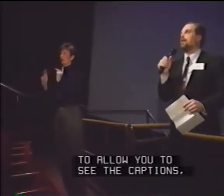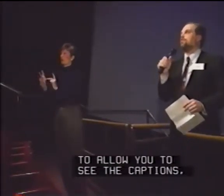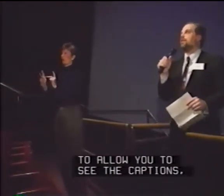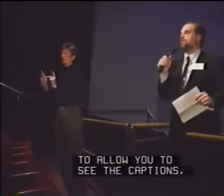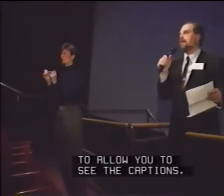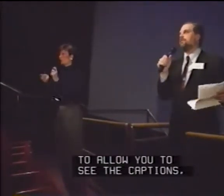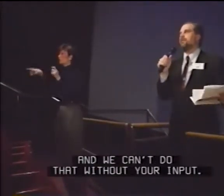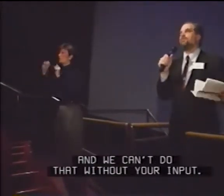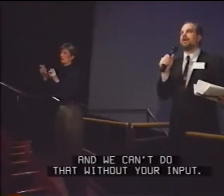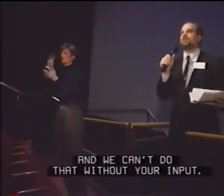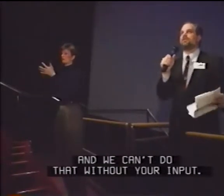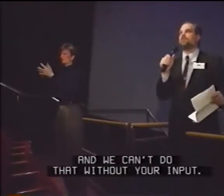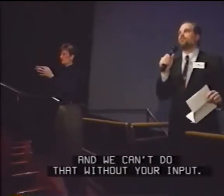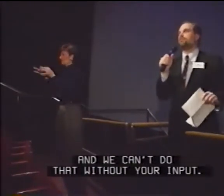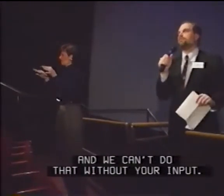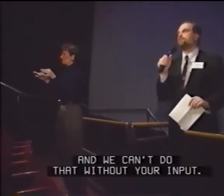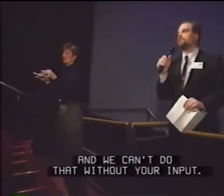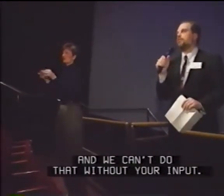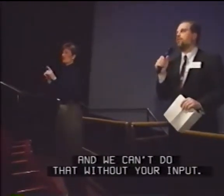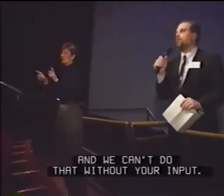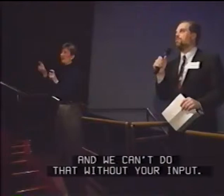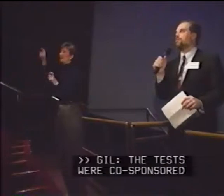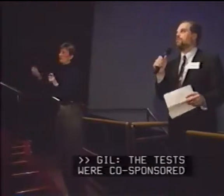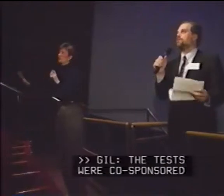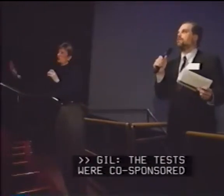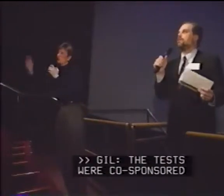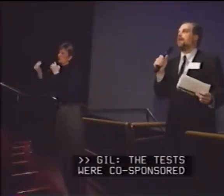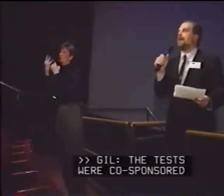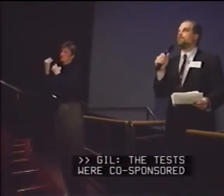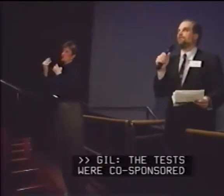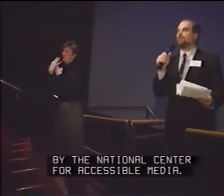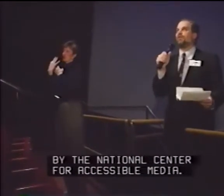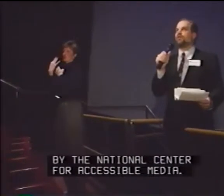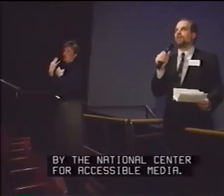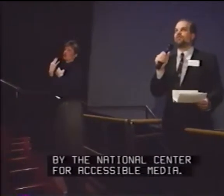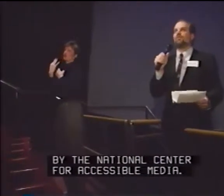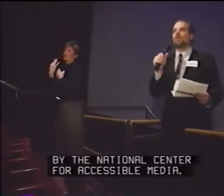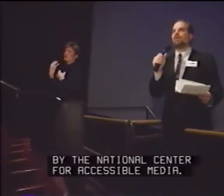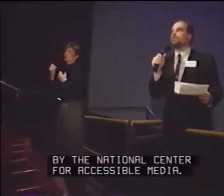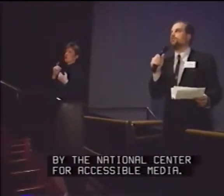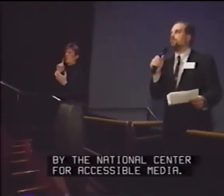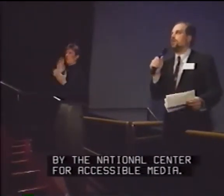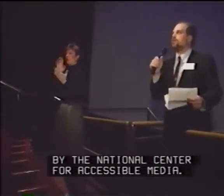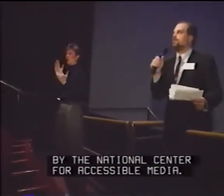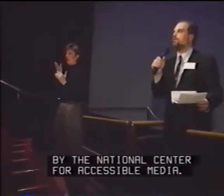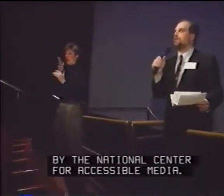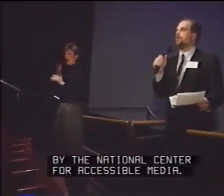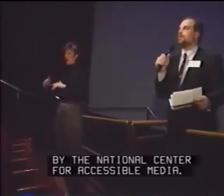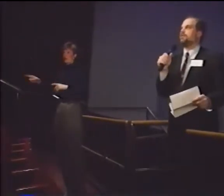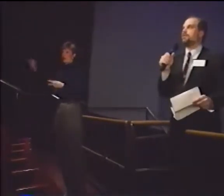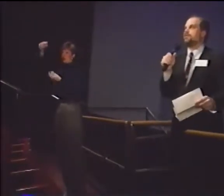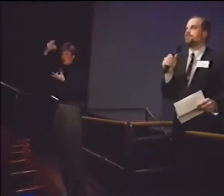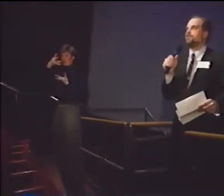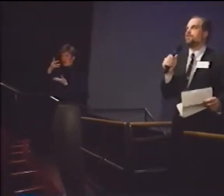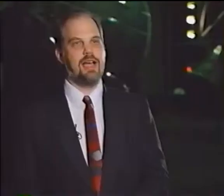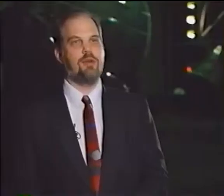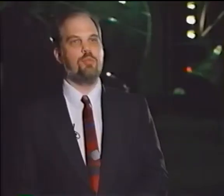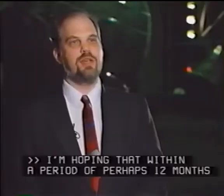And we can't do that without your input. The tests were co-sponsored by the National Center for Accessible Media. I'm hoping